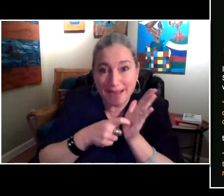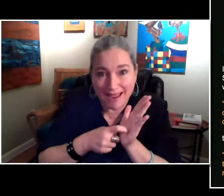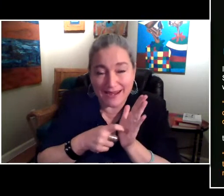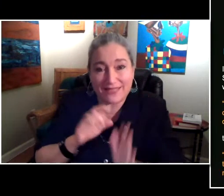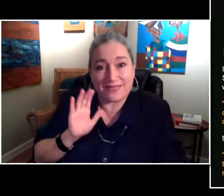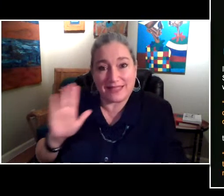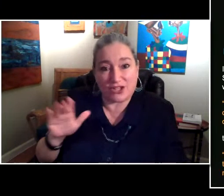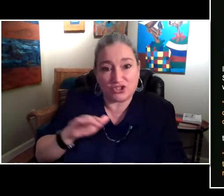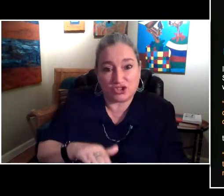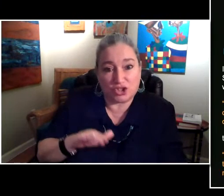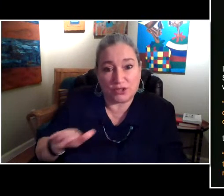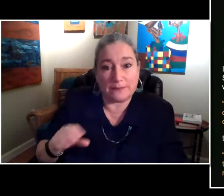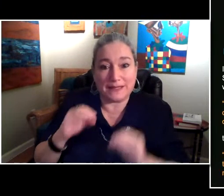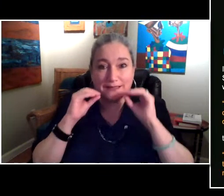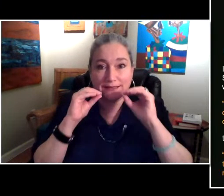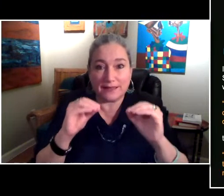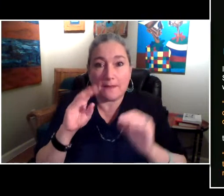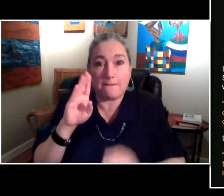the